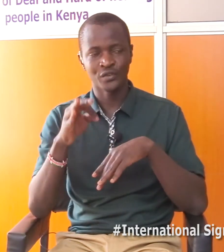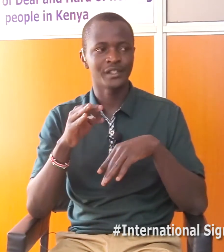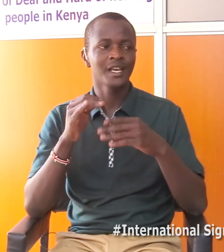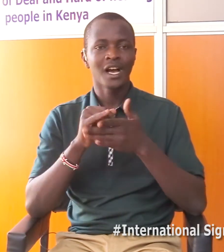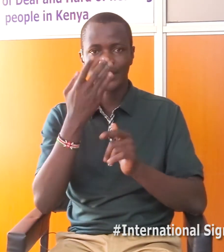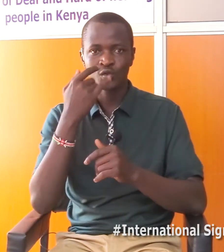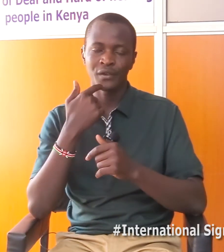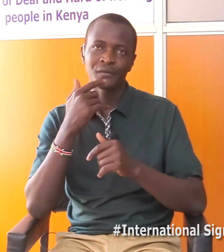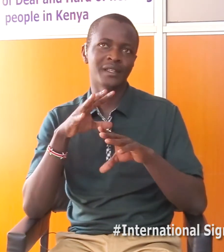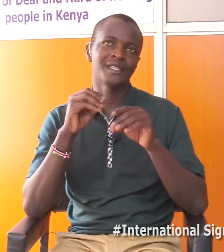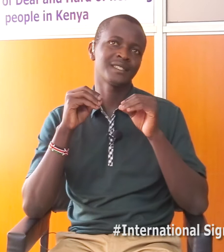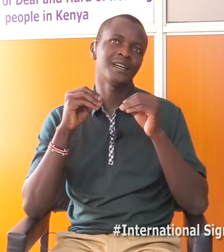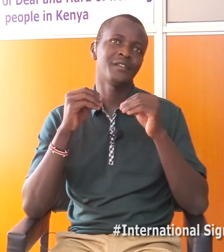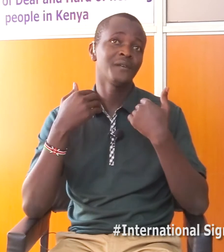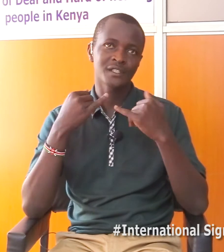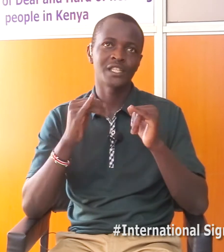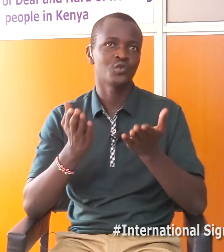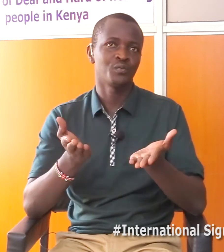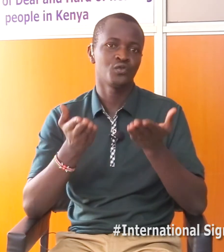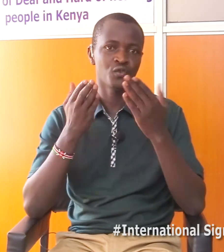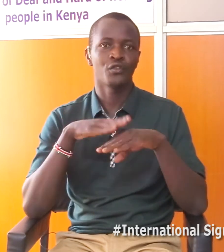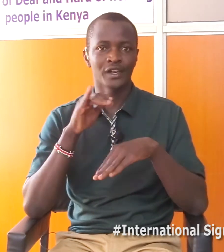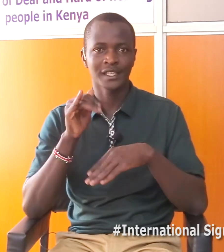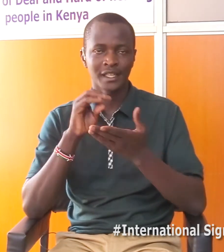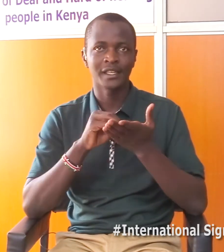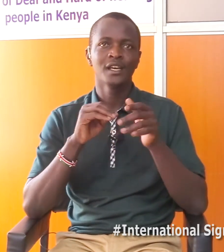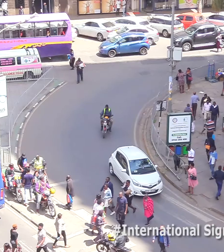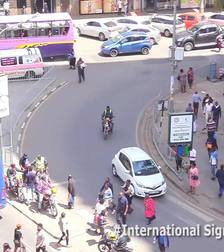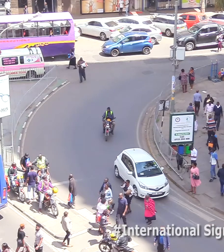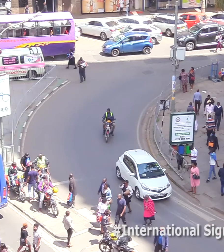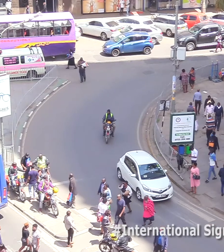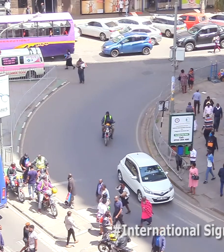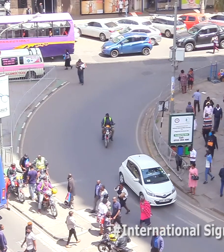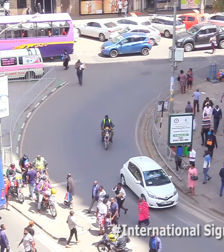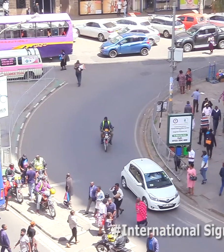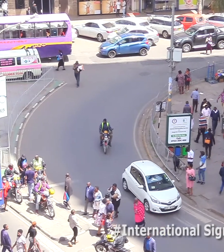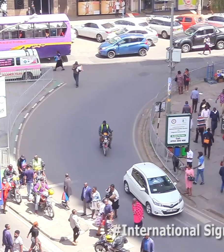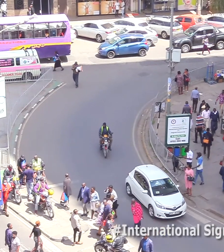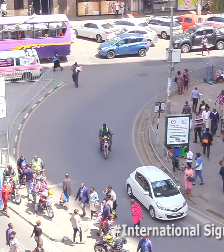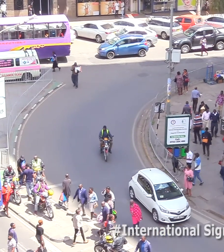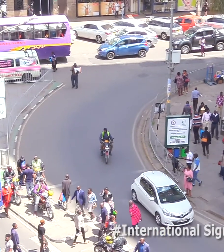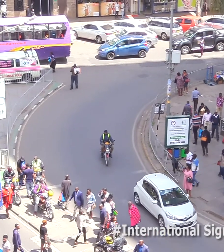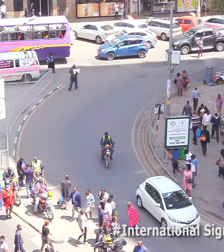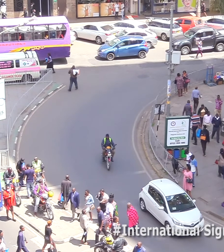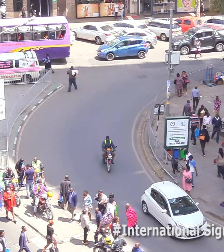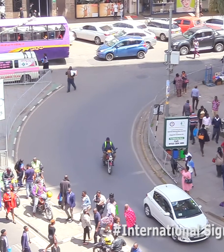this. And that's why you find that they have tried to improve on that again. The Convention of the Rights of Persons with